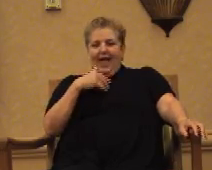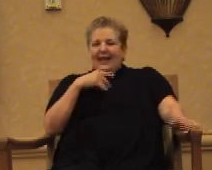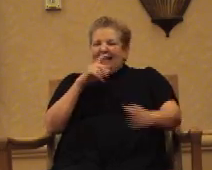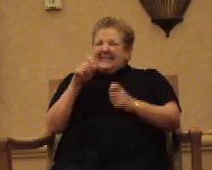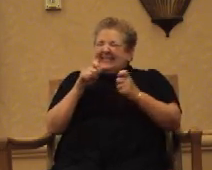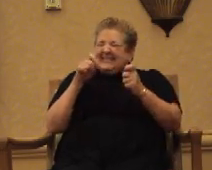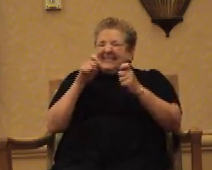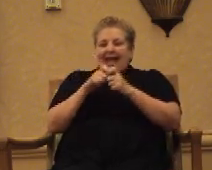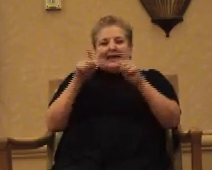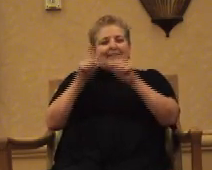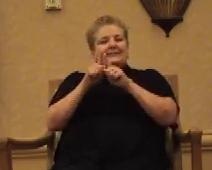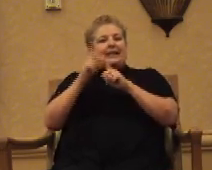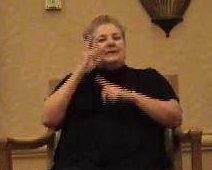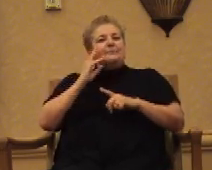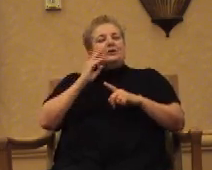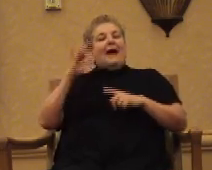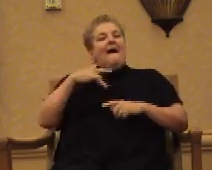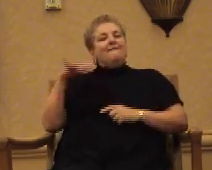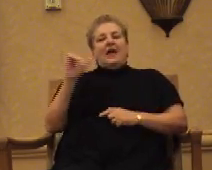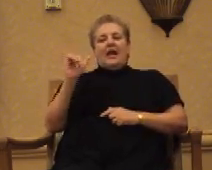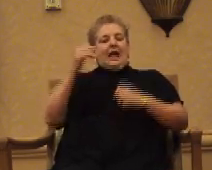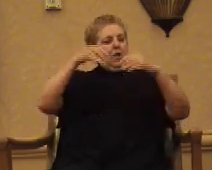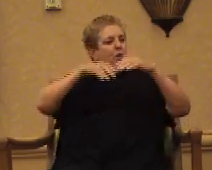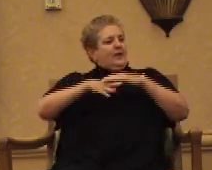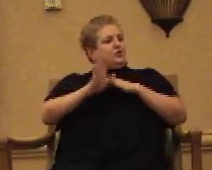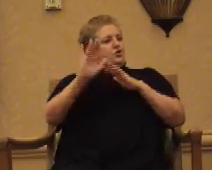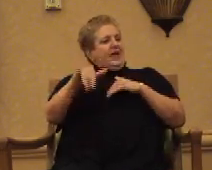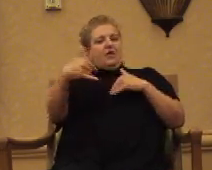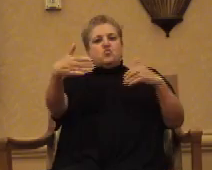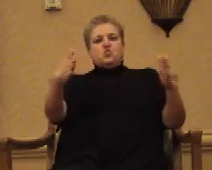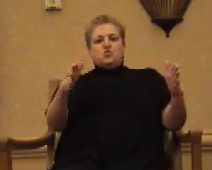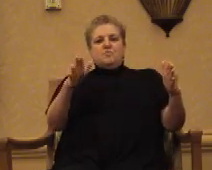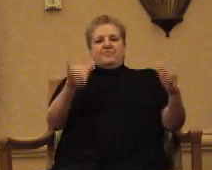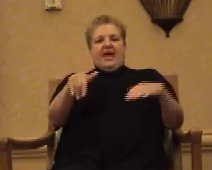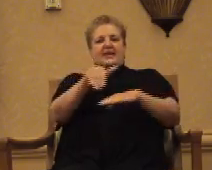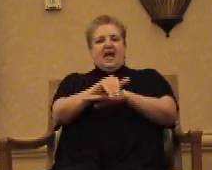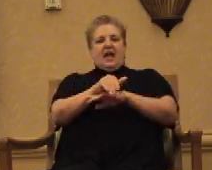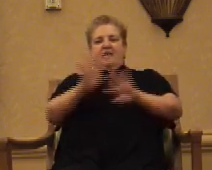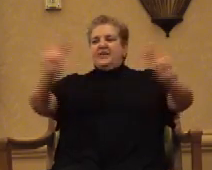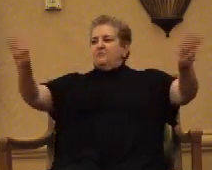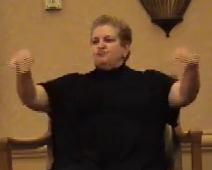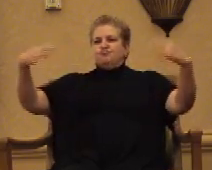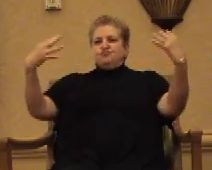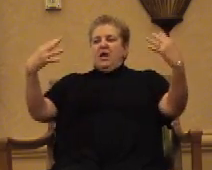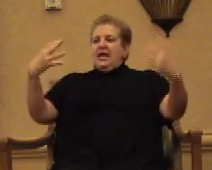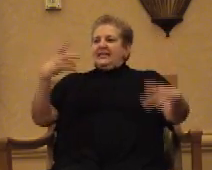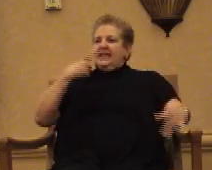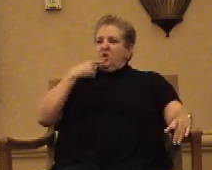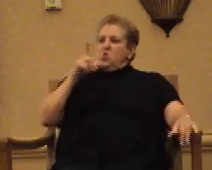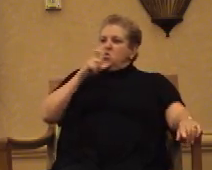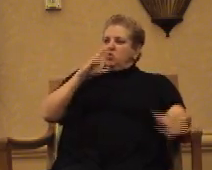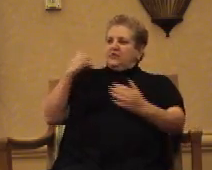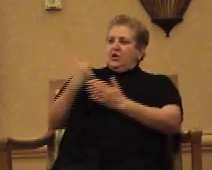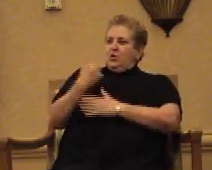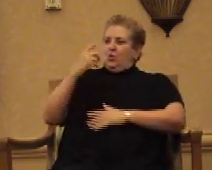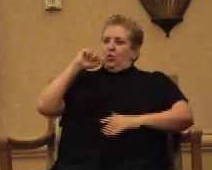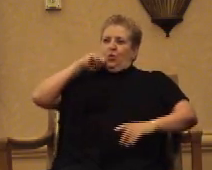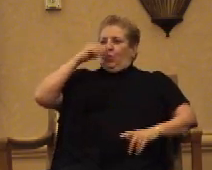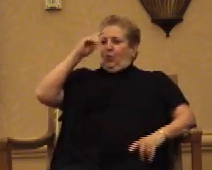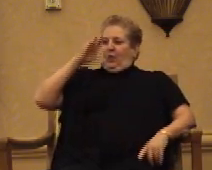felt like I walked into that room, that club that night, and they turned around and said, who's the new cool guy in town? Let's go meet the